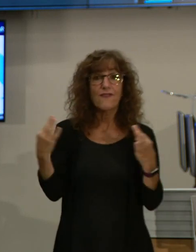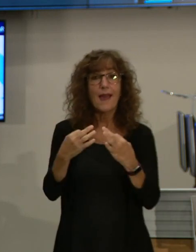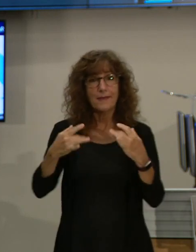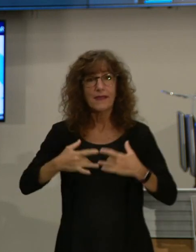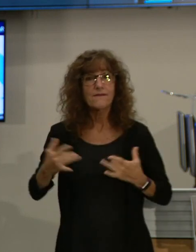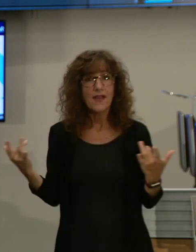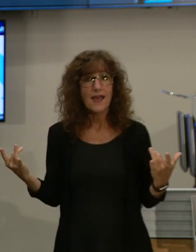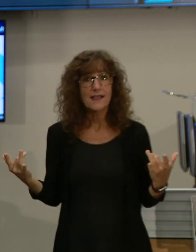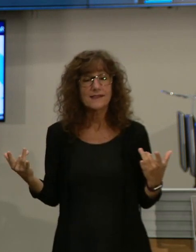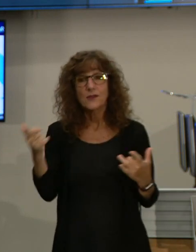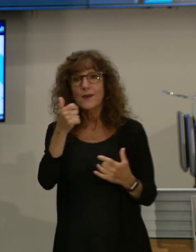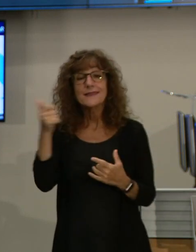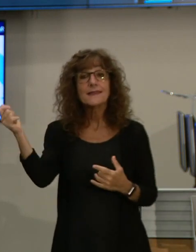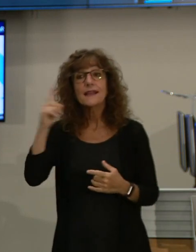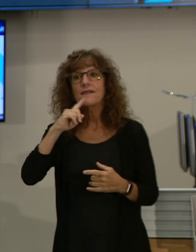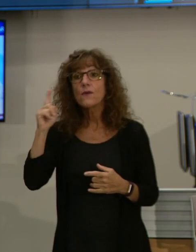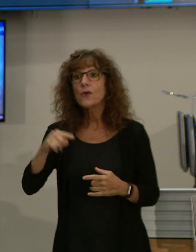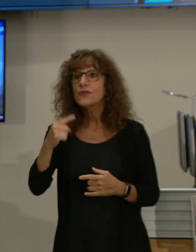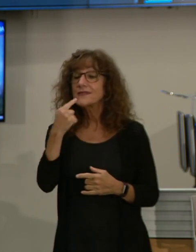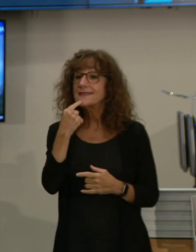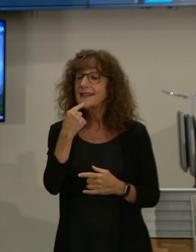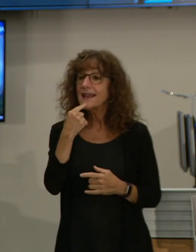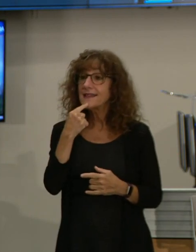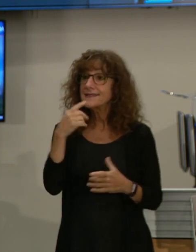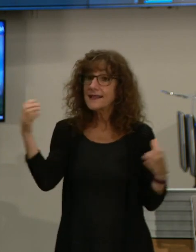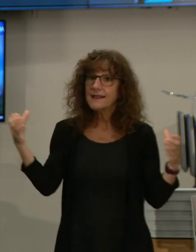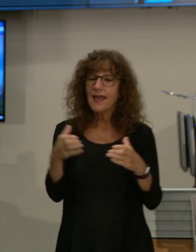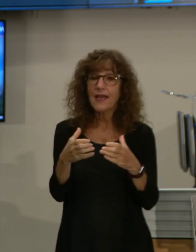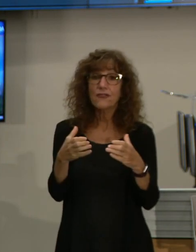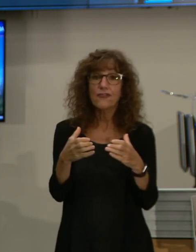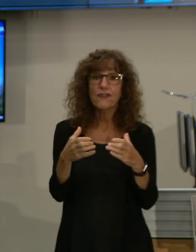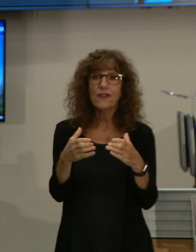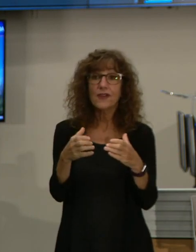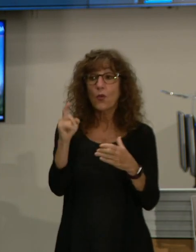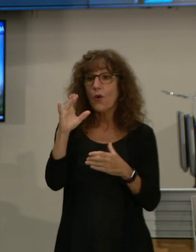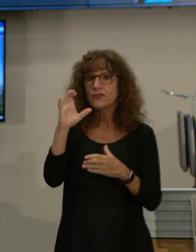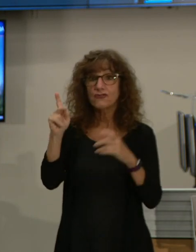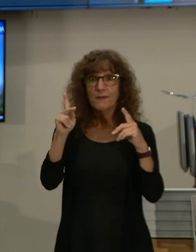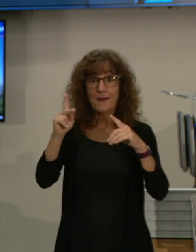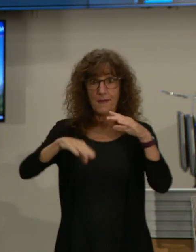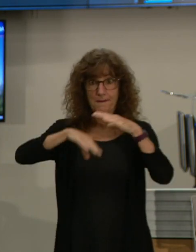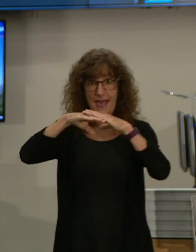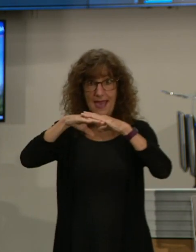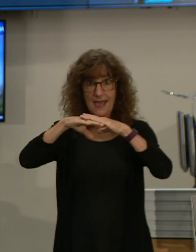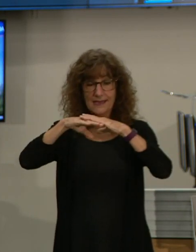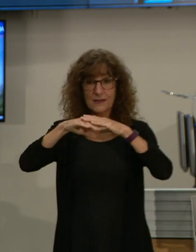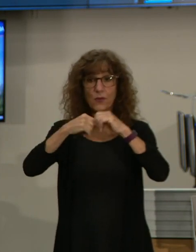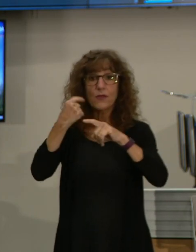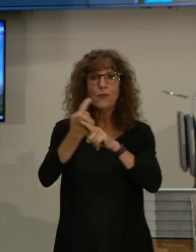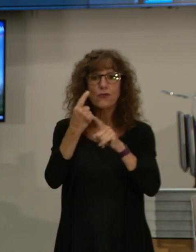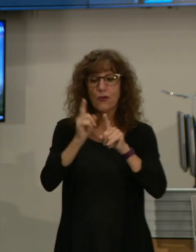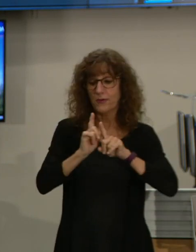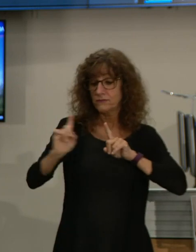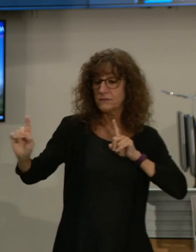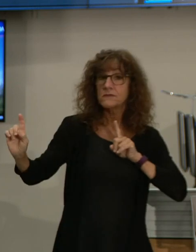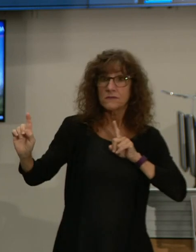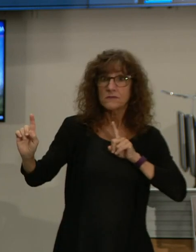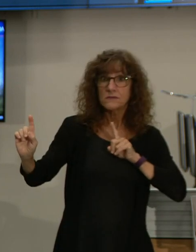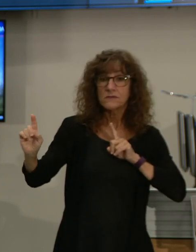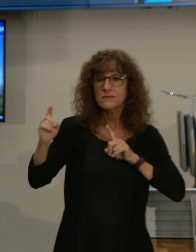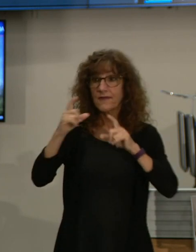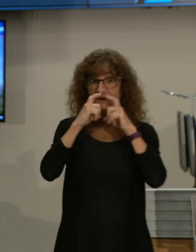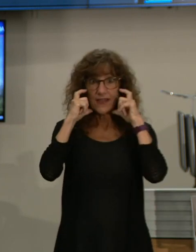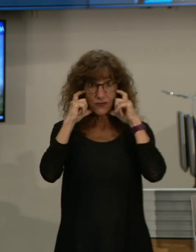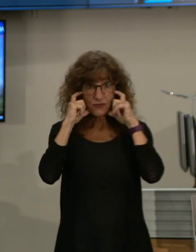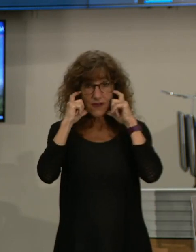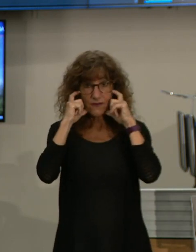executive order states that gatherings must remain at no more than 100 people. with appropriate physical distancing and facial